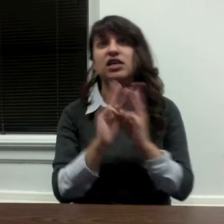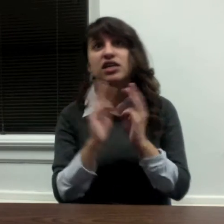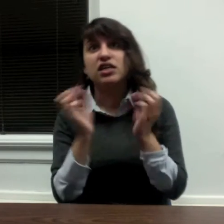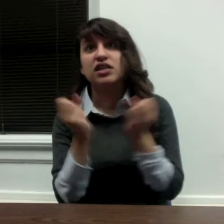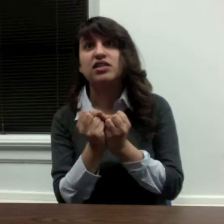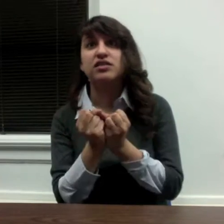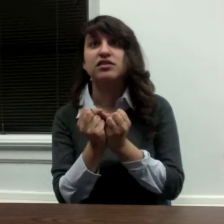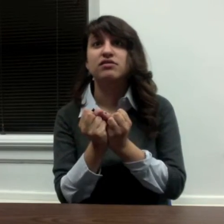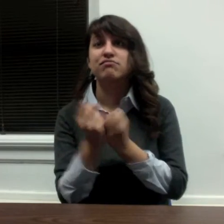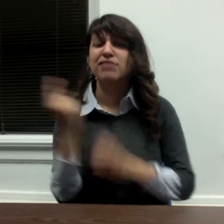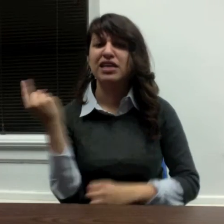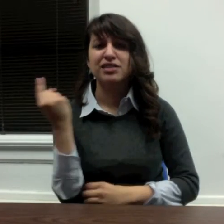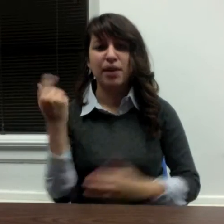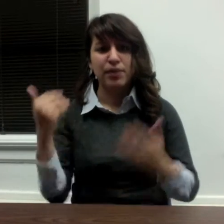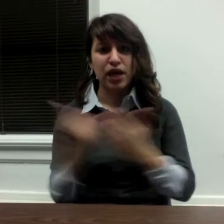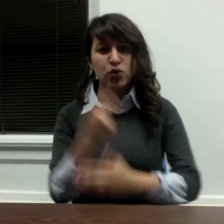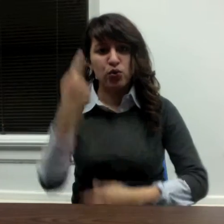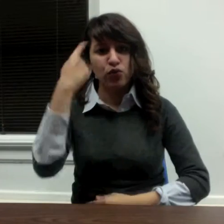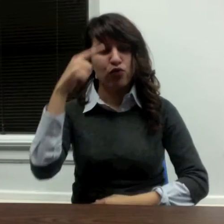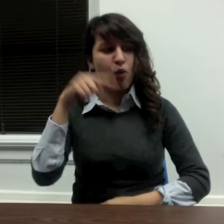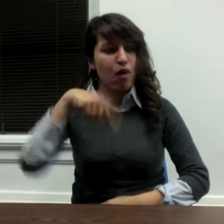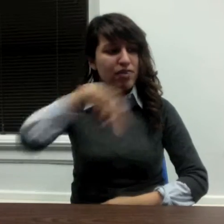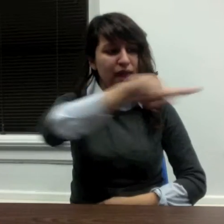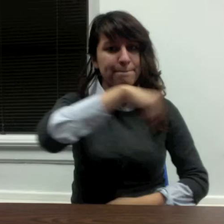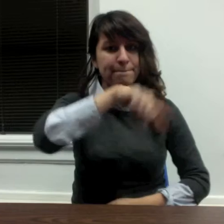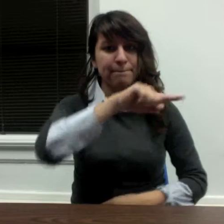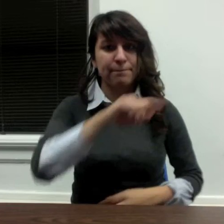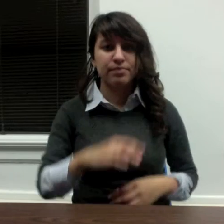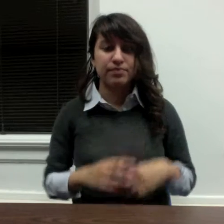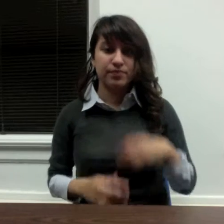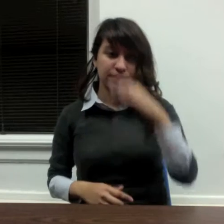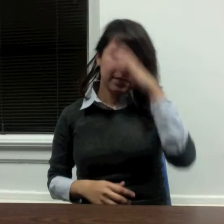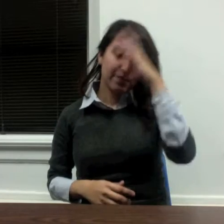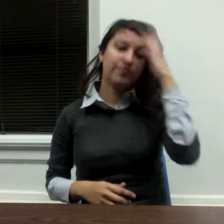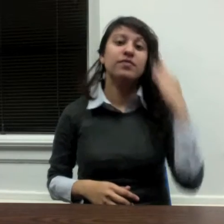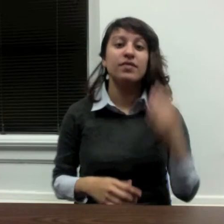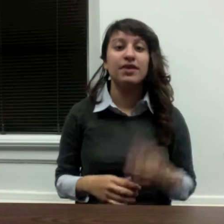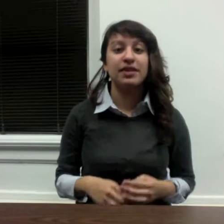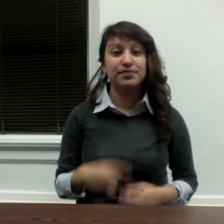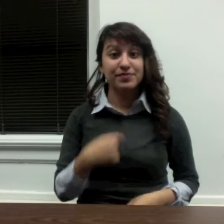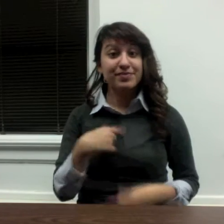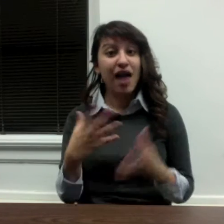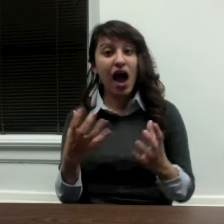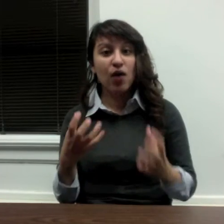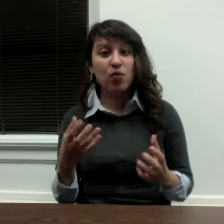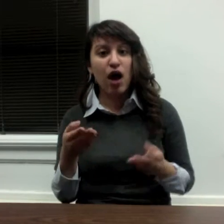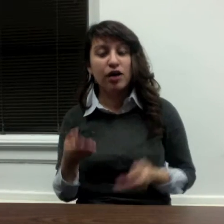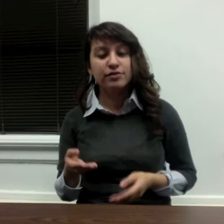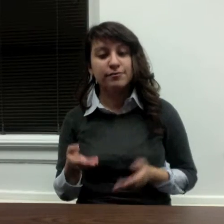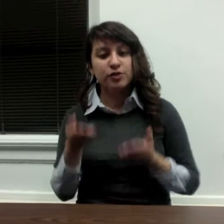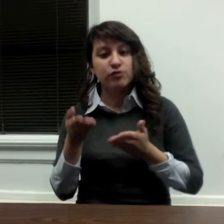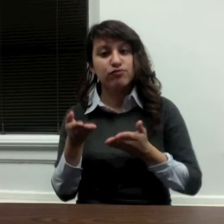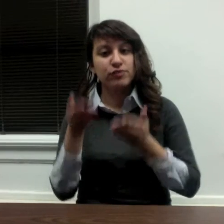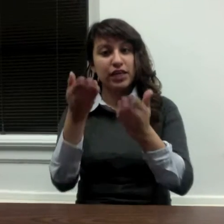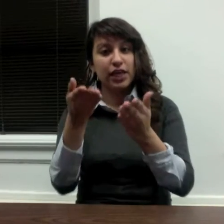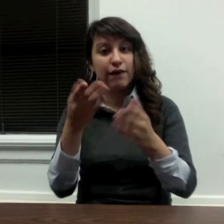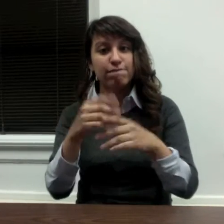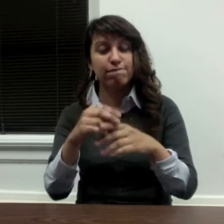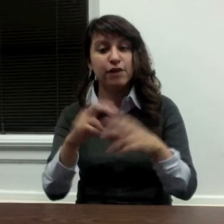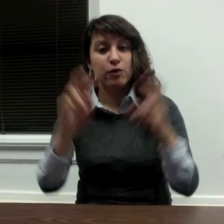So let me give you a little highlight, or I'd like to give you a little highlight on some of those 12 that we're really excited